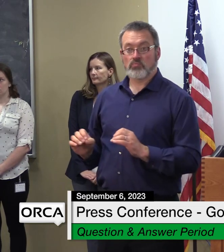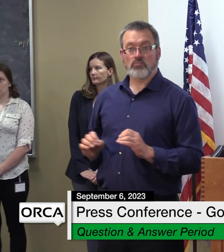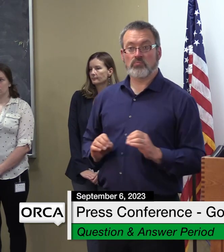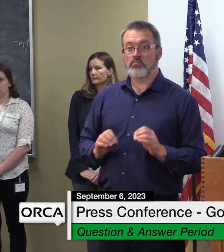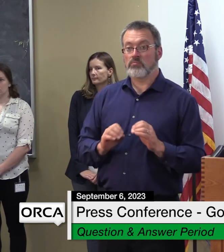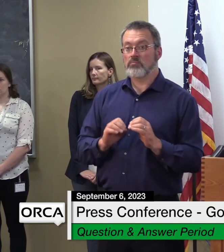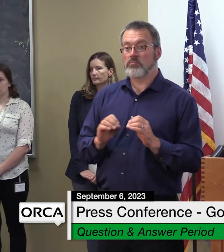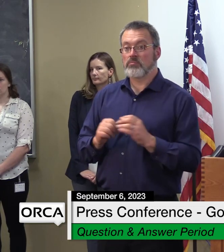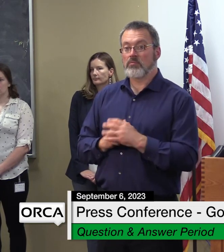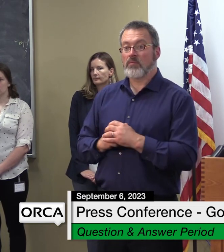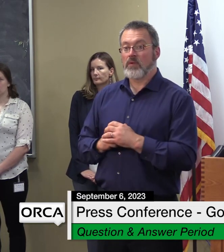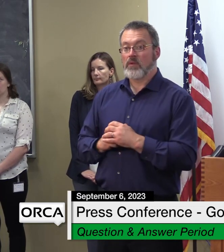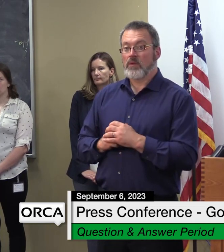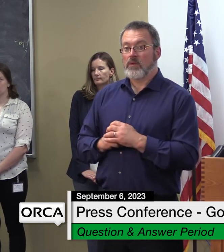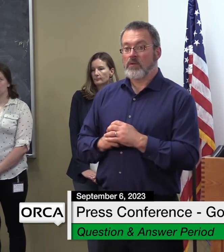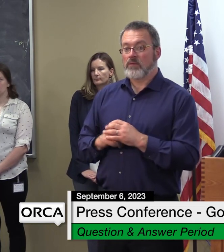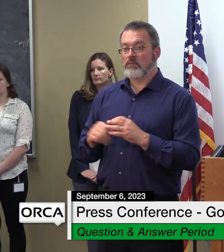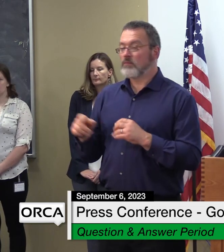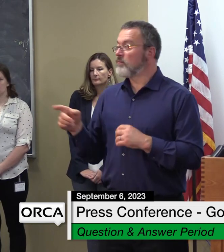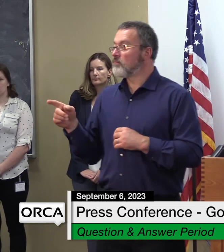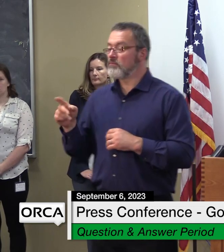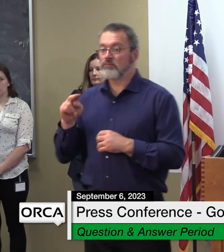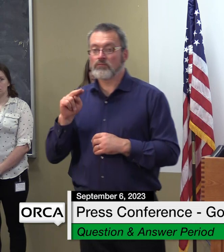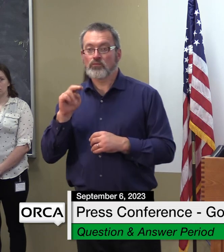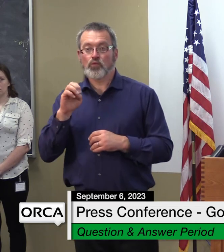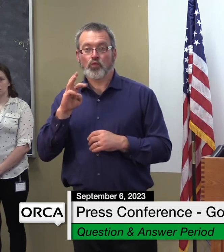Chris Roy, Newport Daily Express.